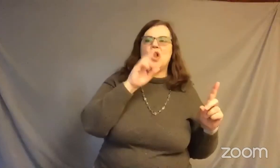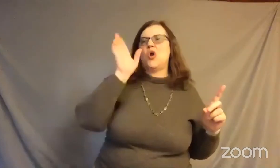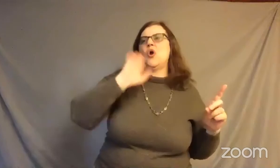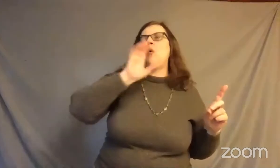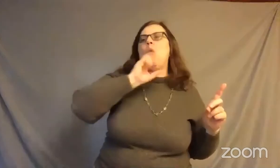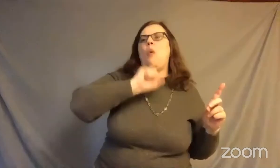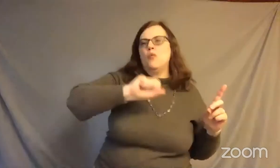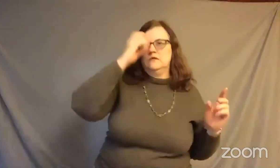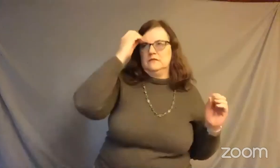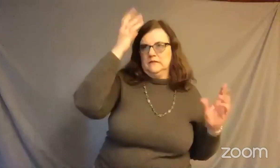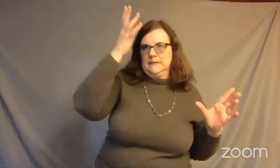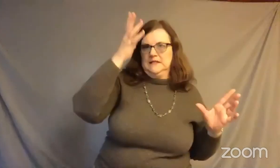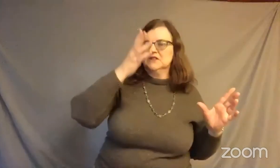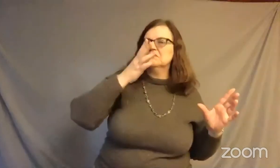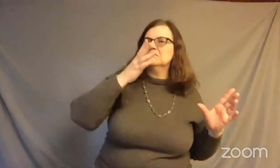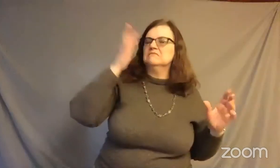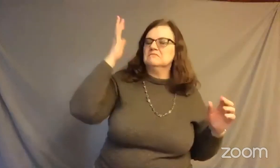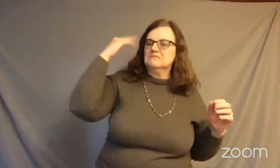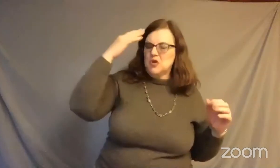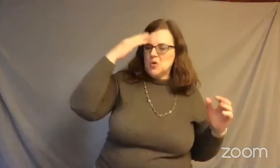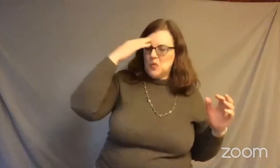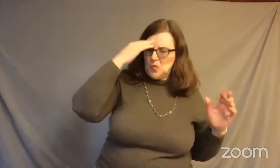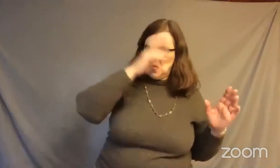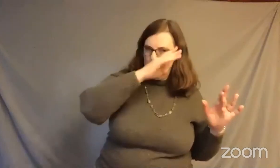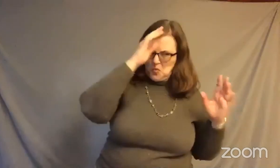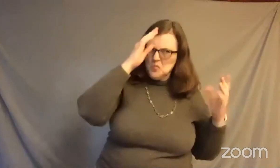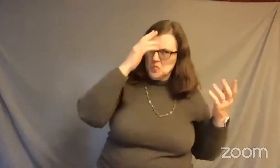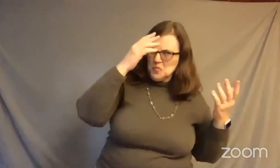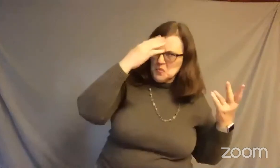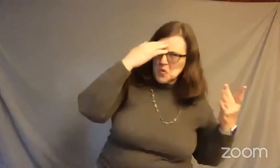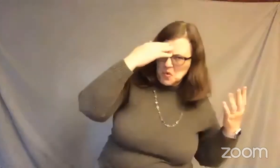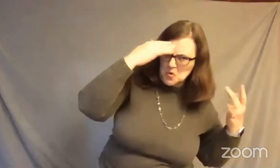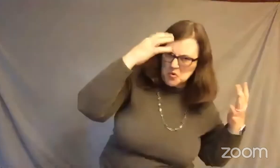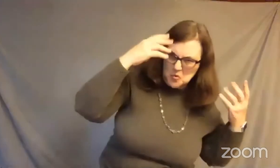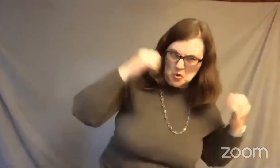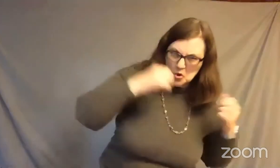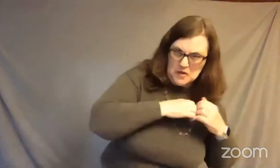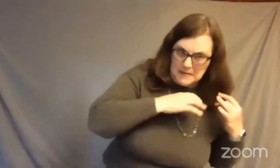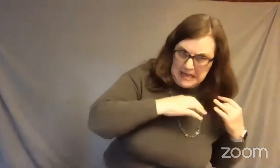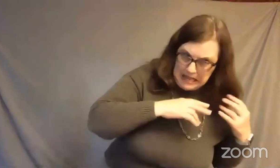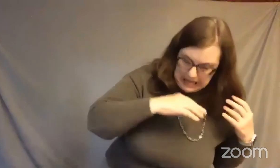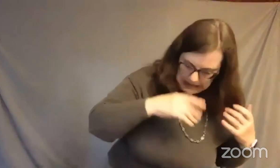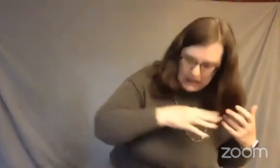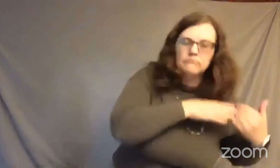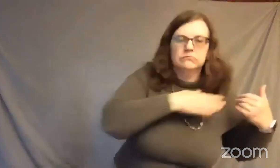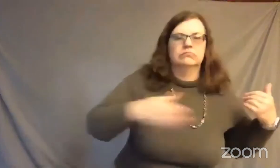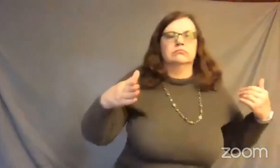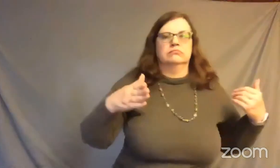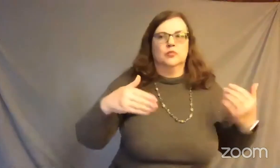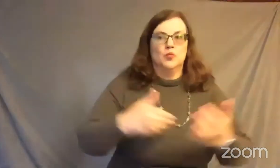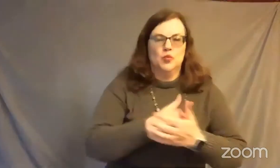Sign languages use the beginning, the initial position for known